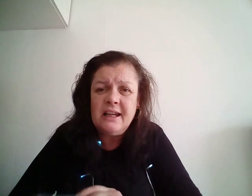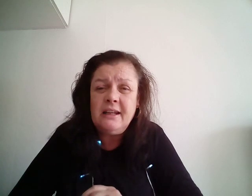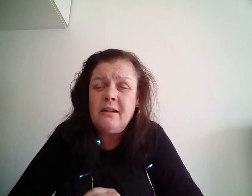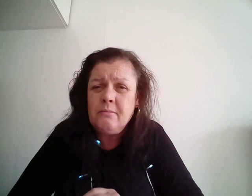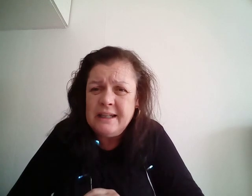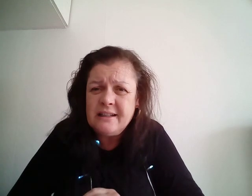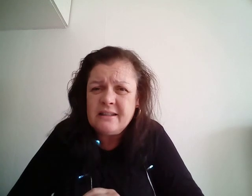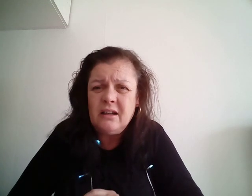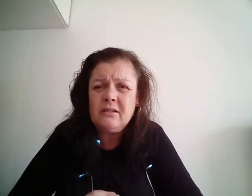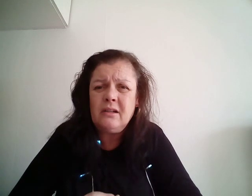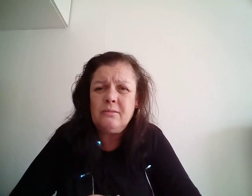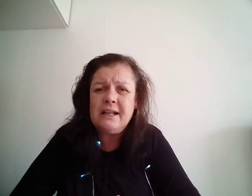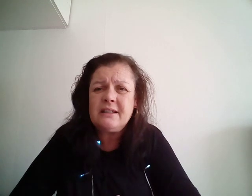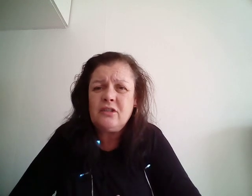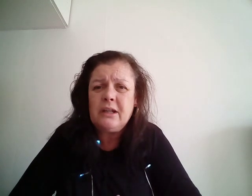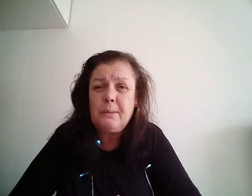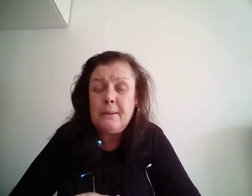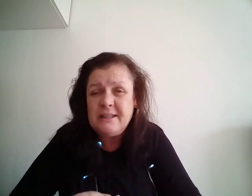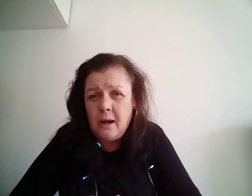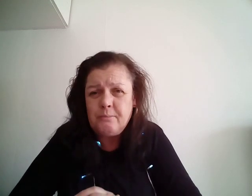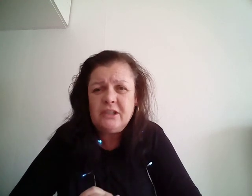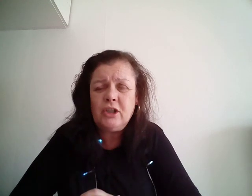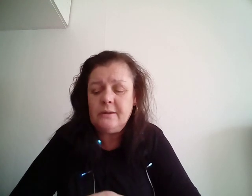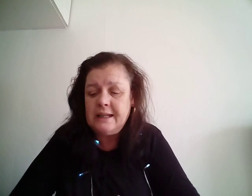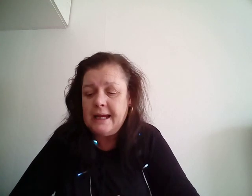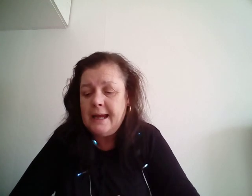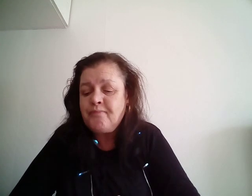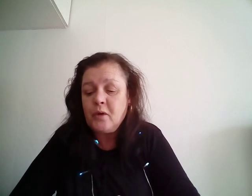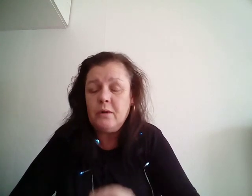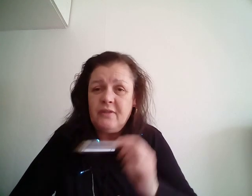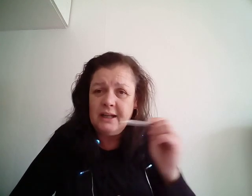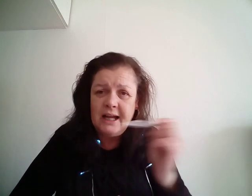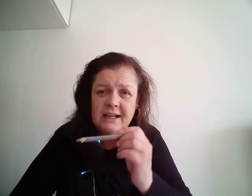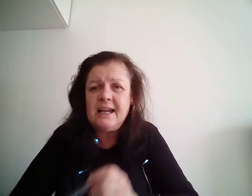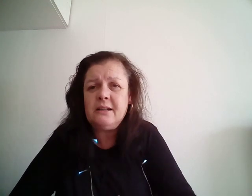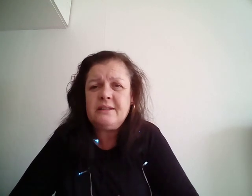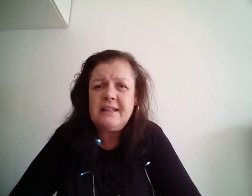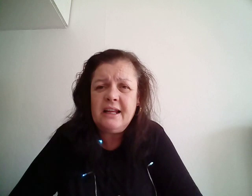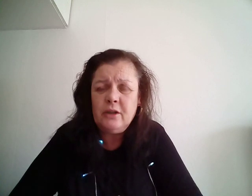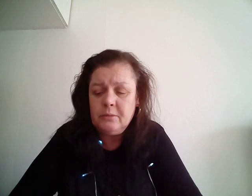19 minutes long, my delicious little babies, on BitChute, okay, with Lighthouse,